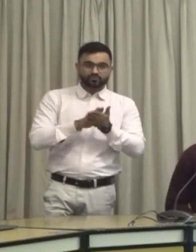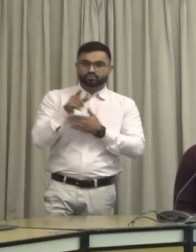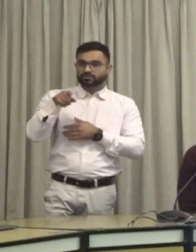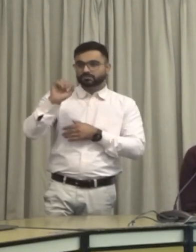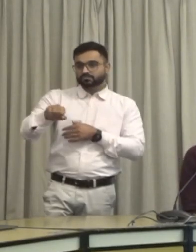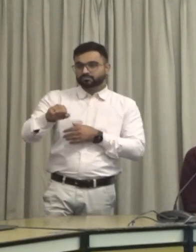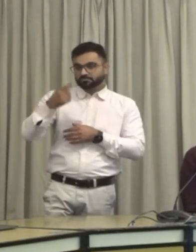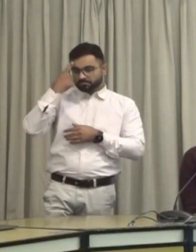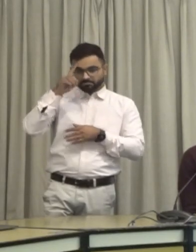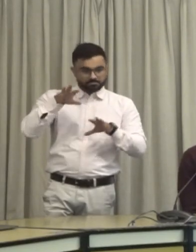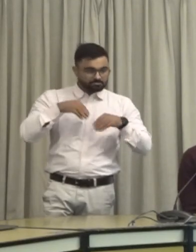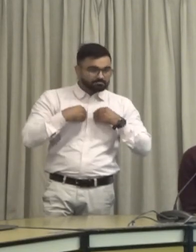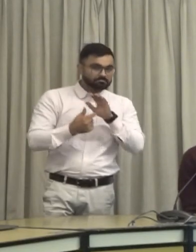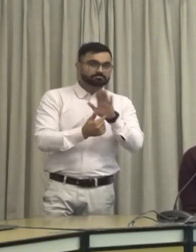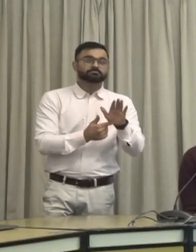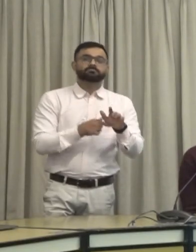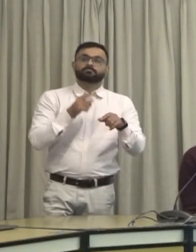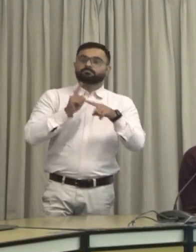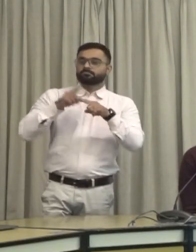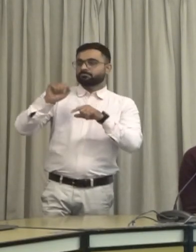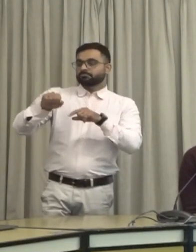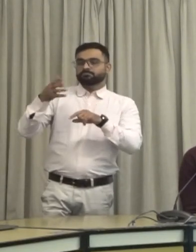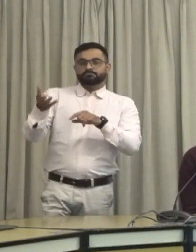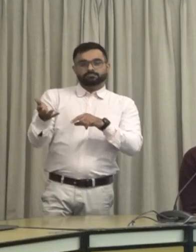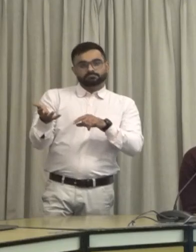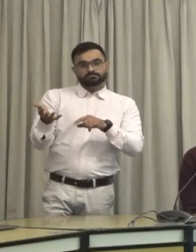their concerns were addressed, once there was